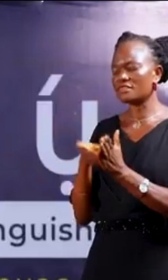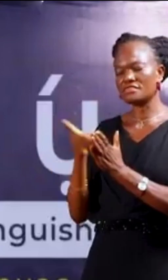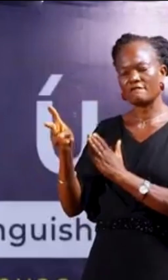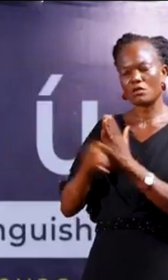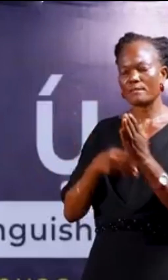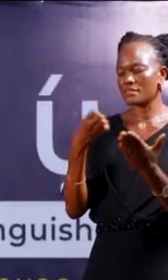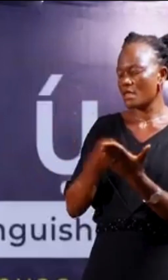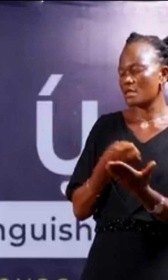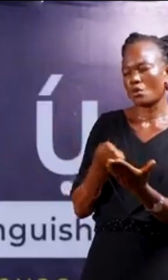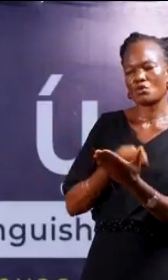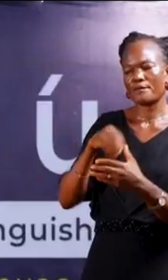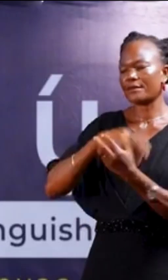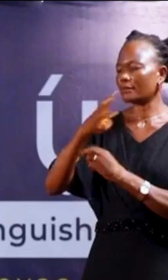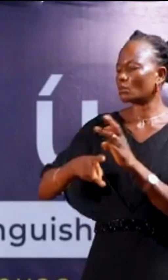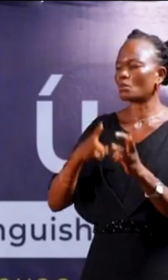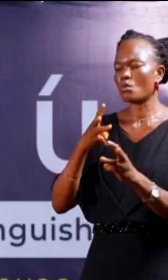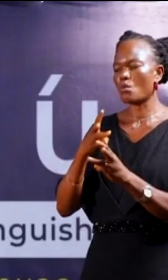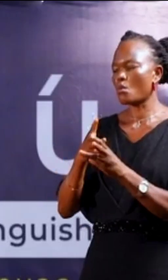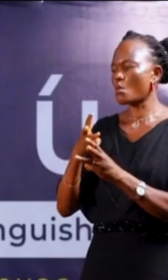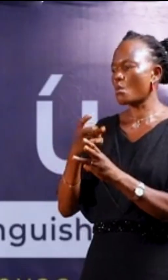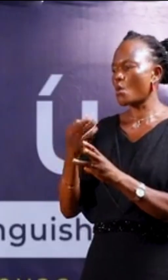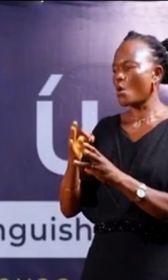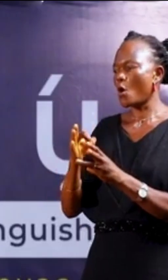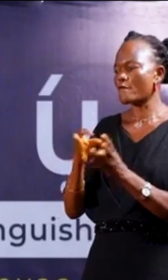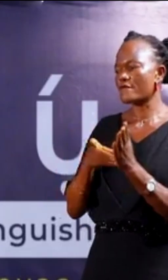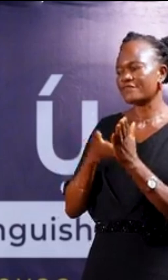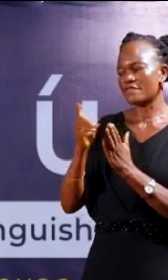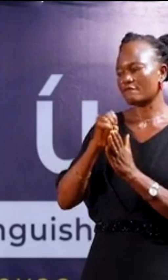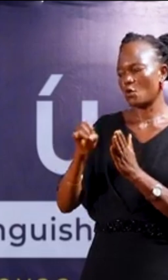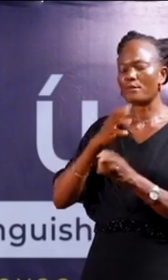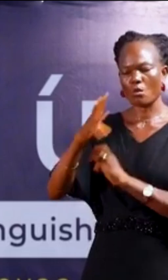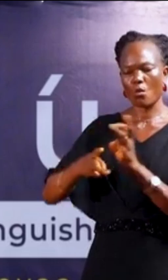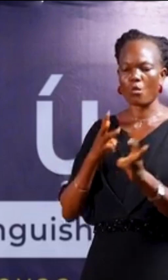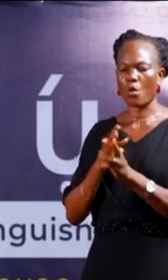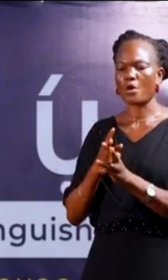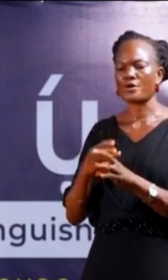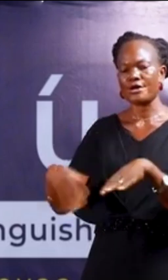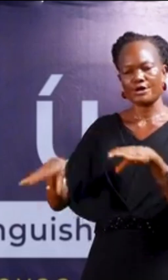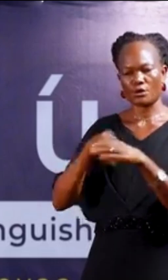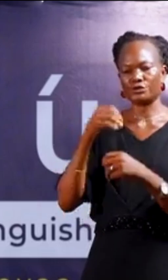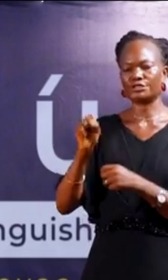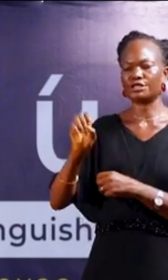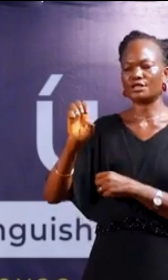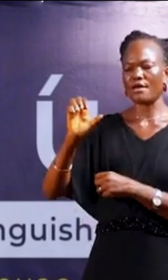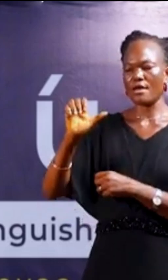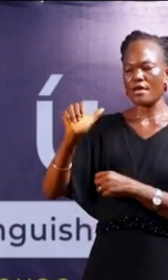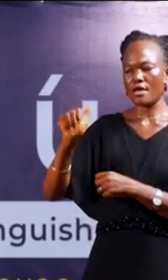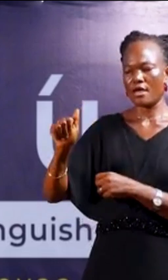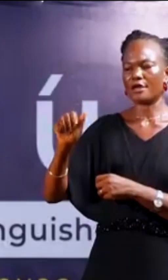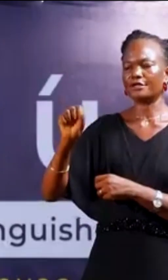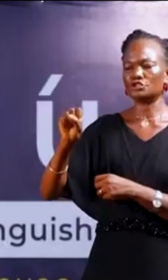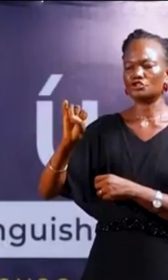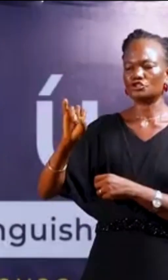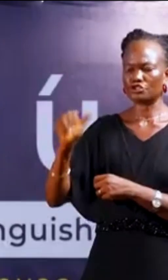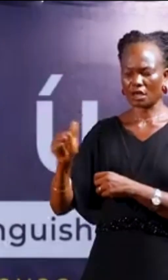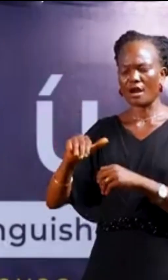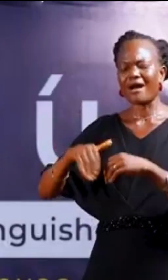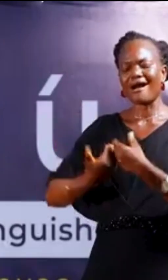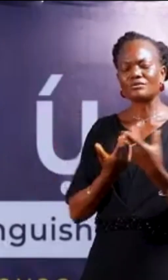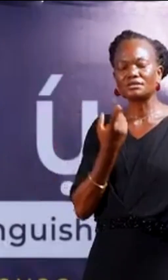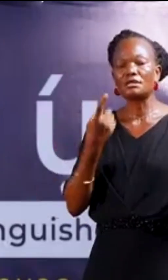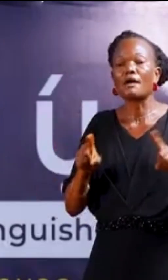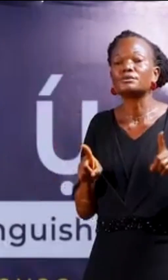developing economy in the whole of the developing world, including Asia. How did that